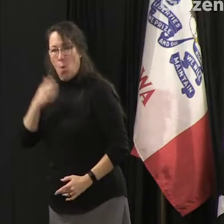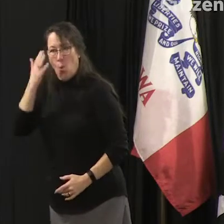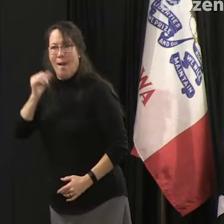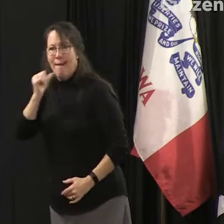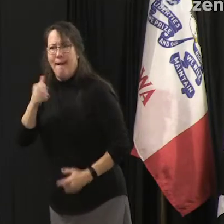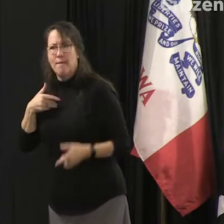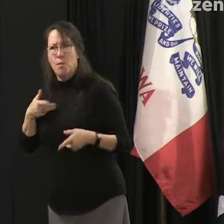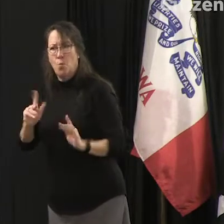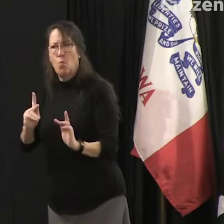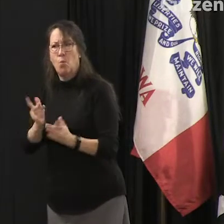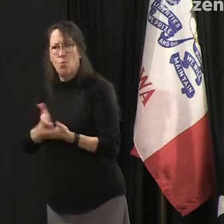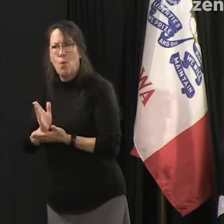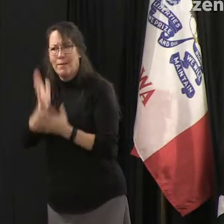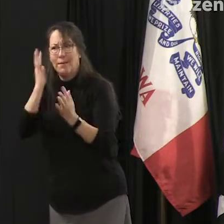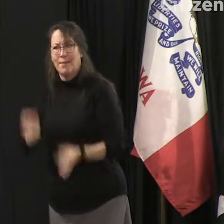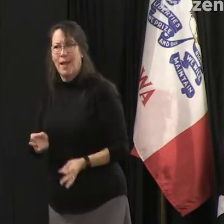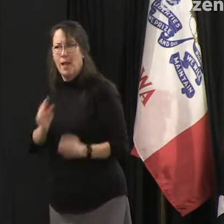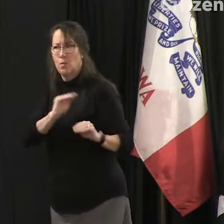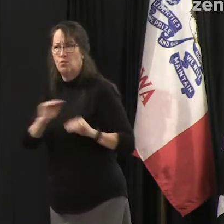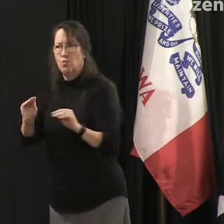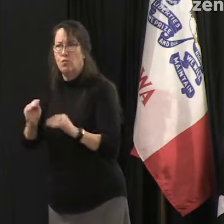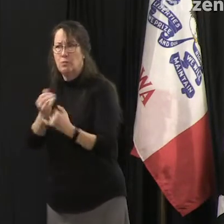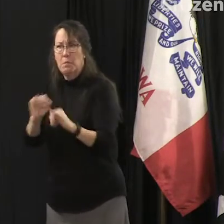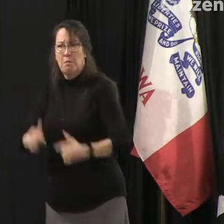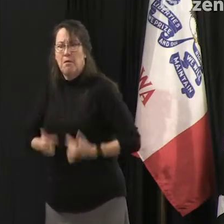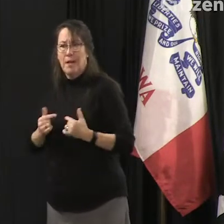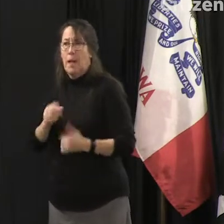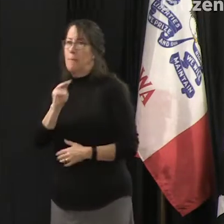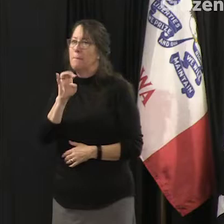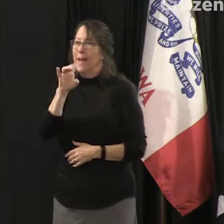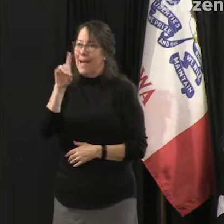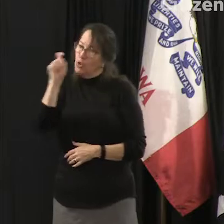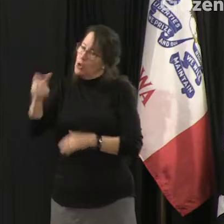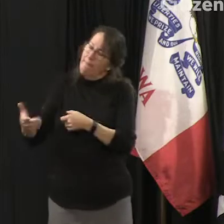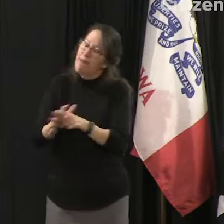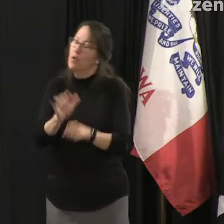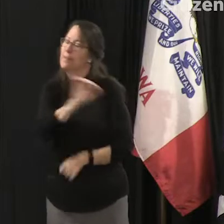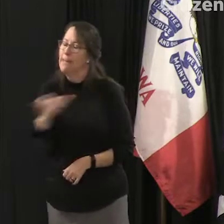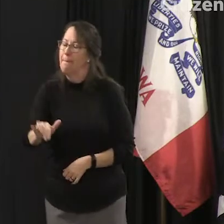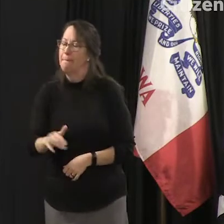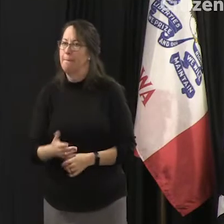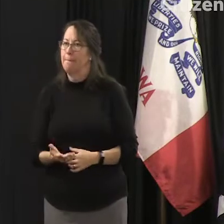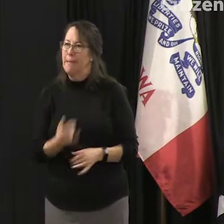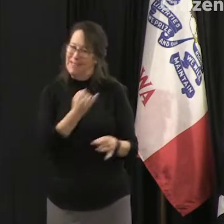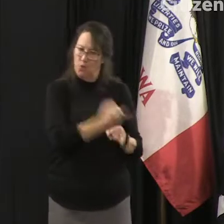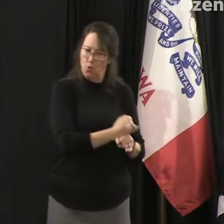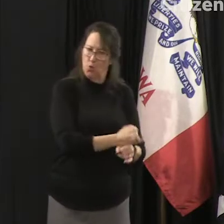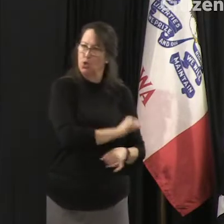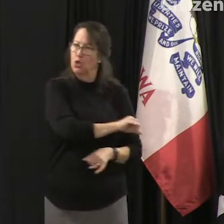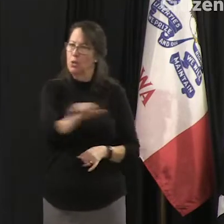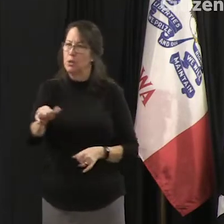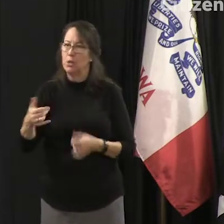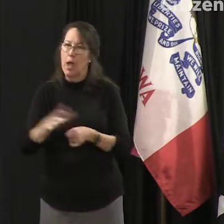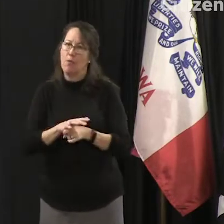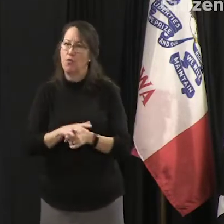have the ability to decide to do that? And Medicaid should cover that just like it covered you for an institution.